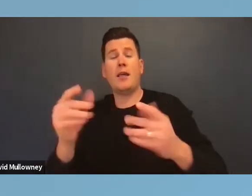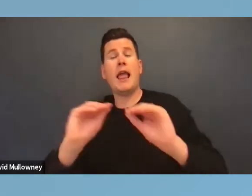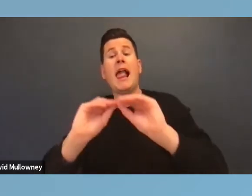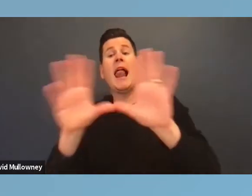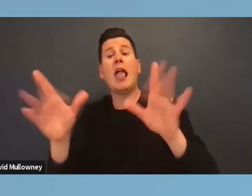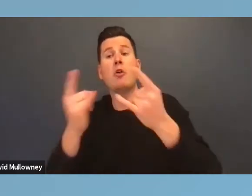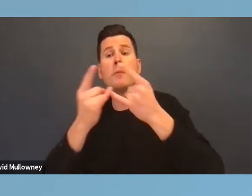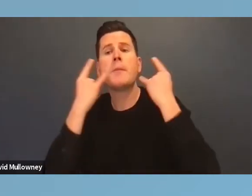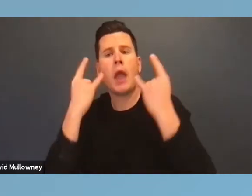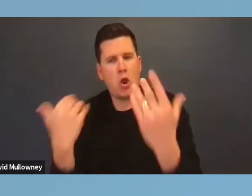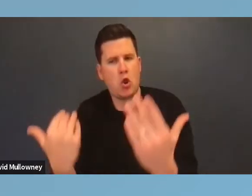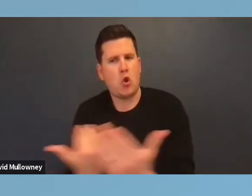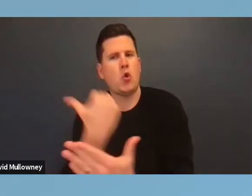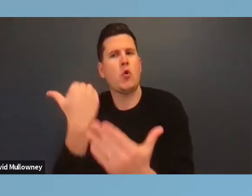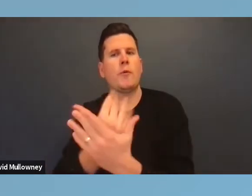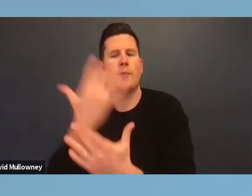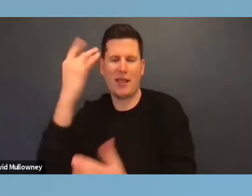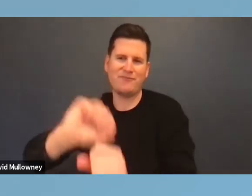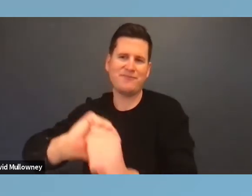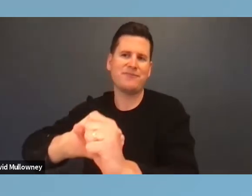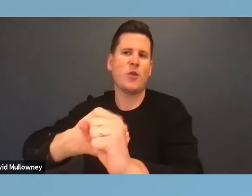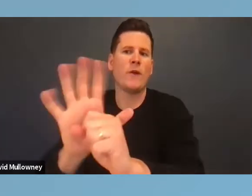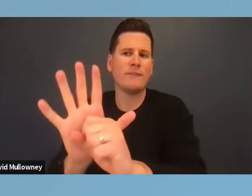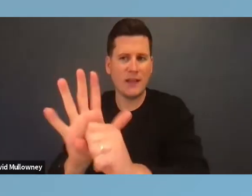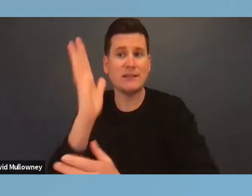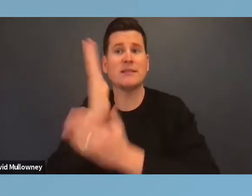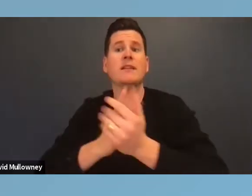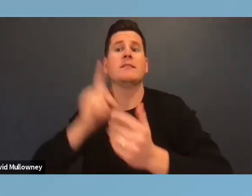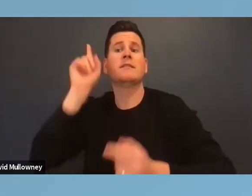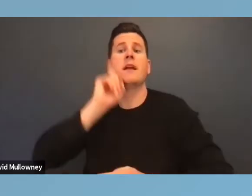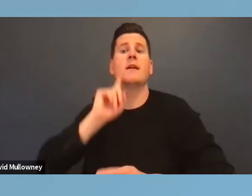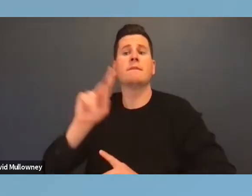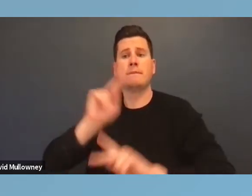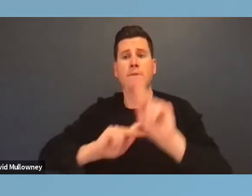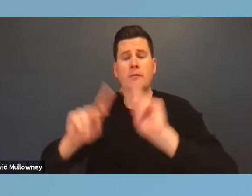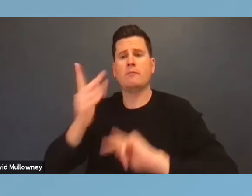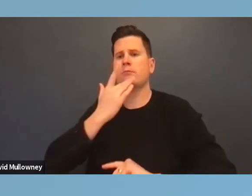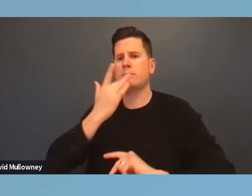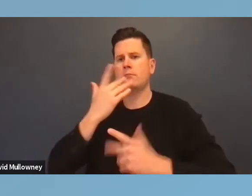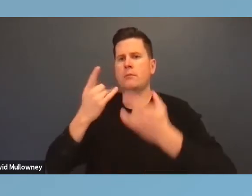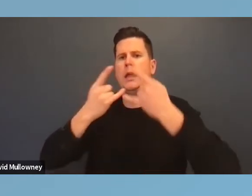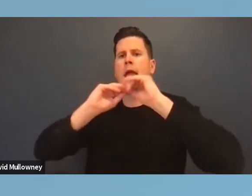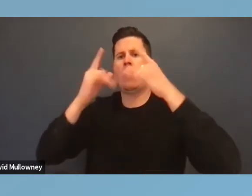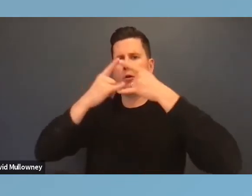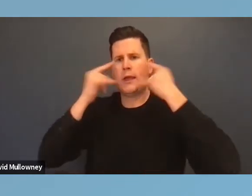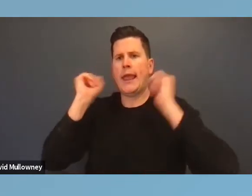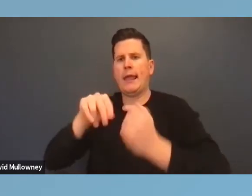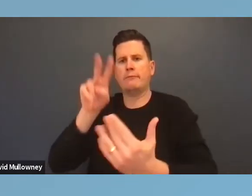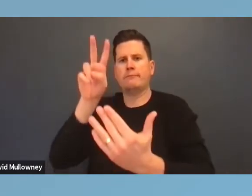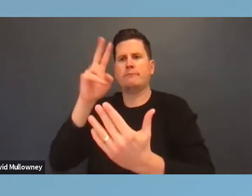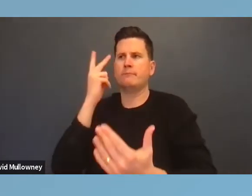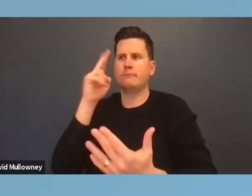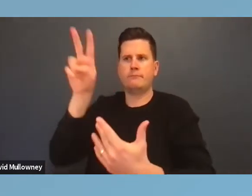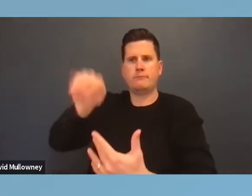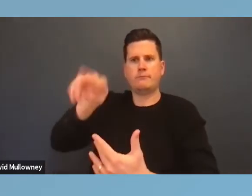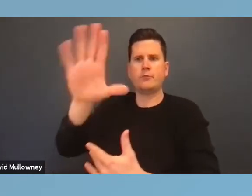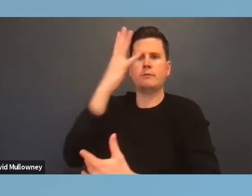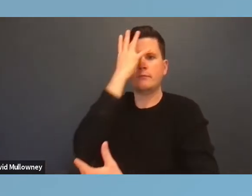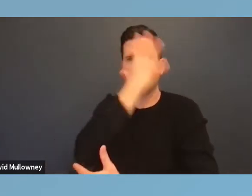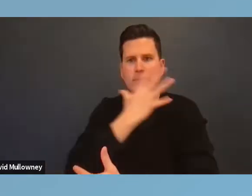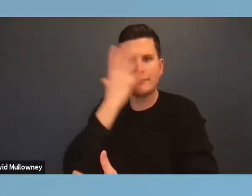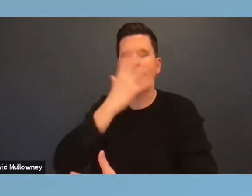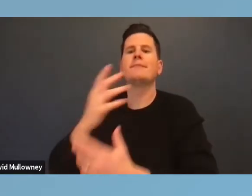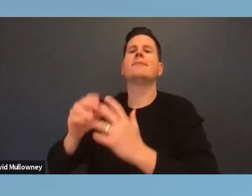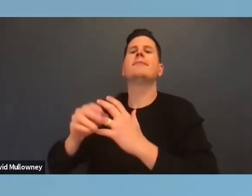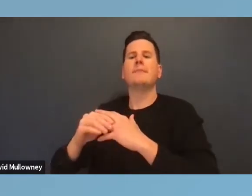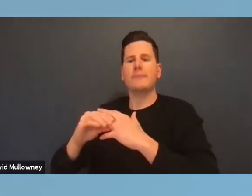it. Clear masks are something new because of COVID. Deaf people do prefer a clear mask so that they can see